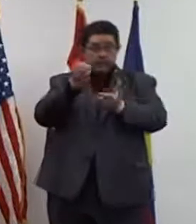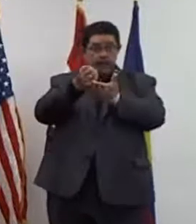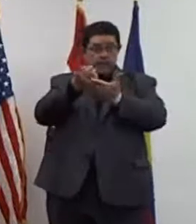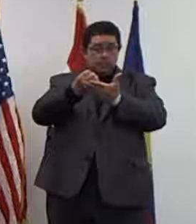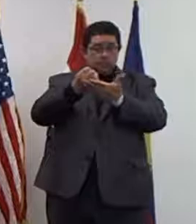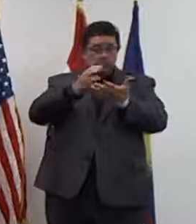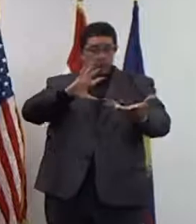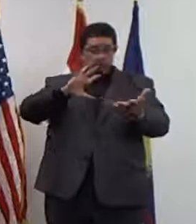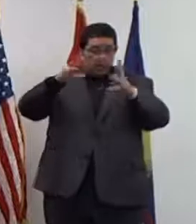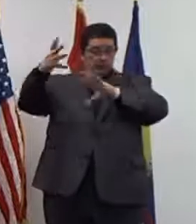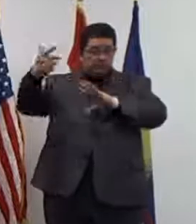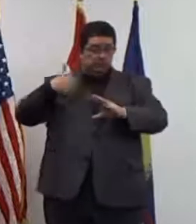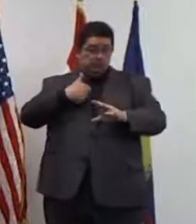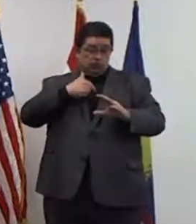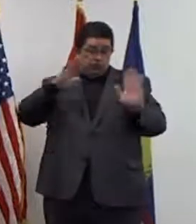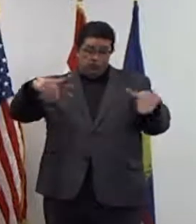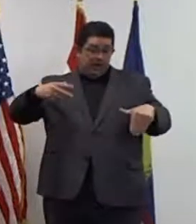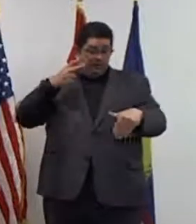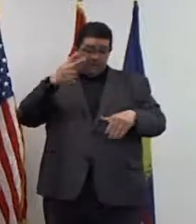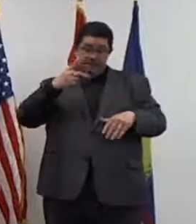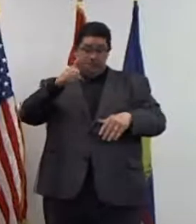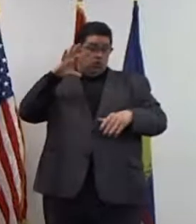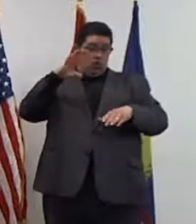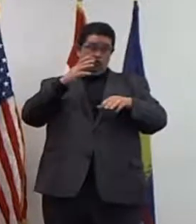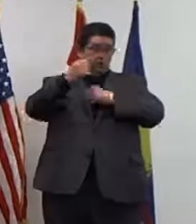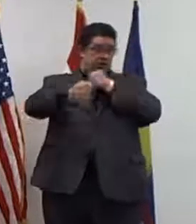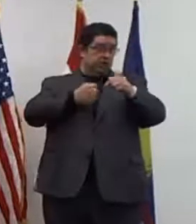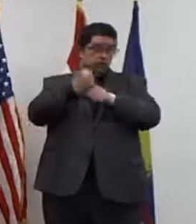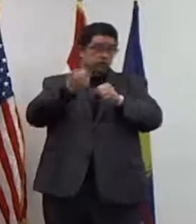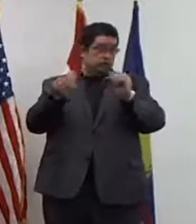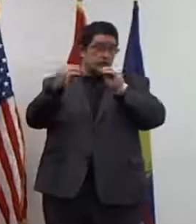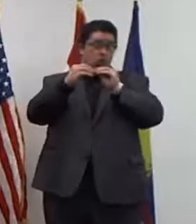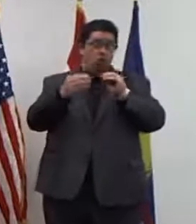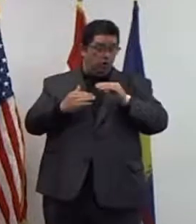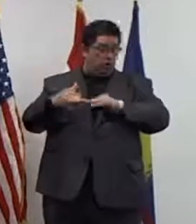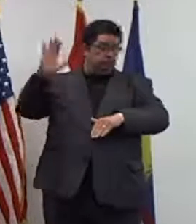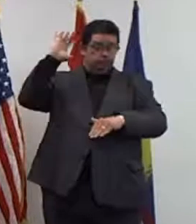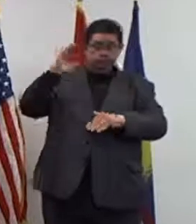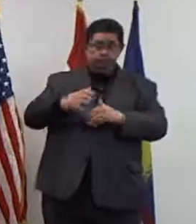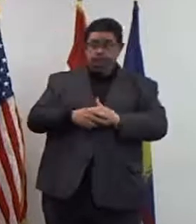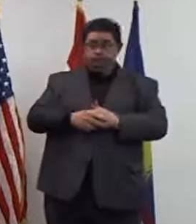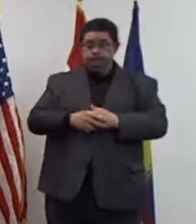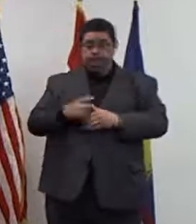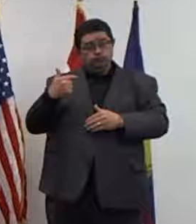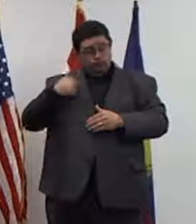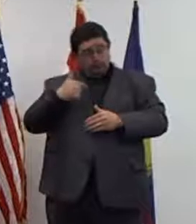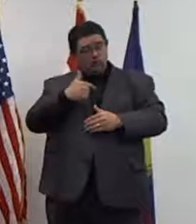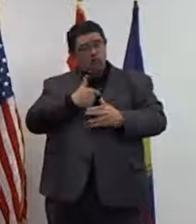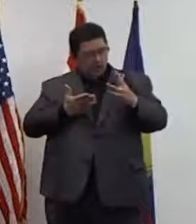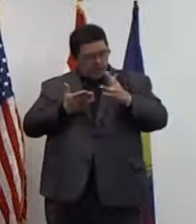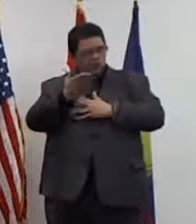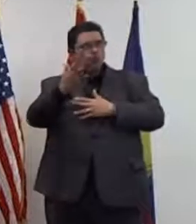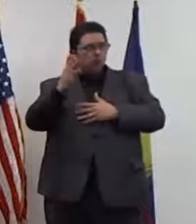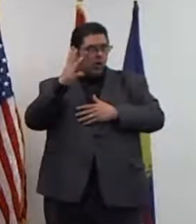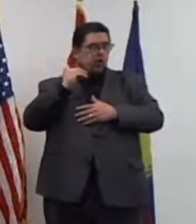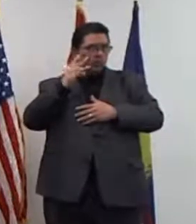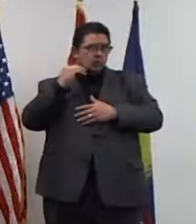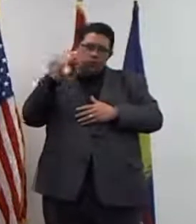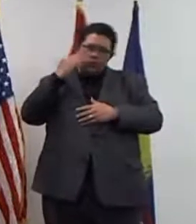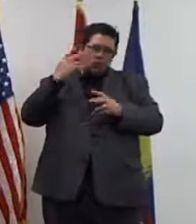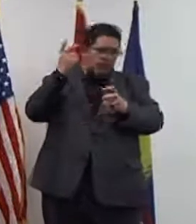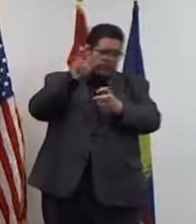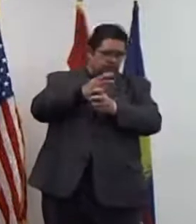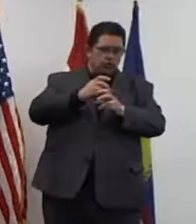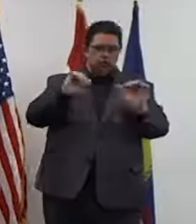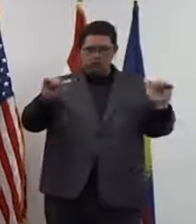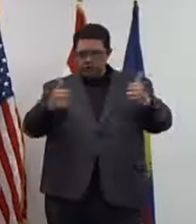we haven't seen in 100 years or more. And we're going to get through it. We know it's difficult, we know it's